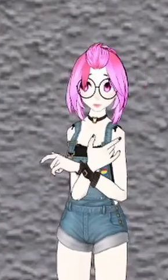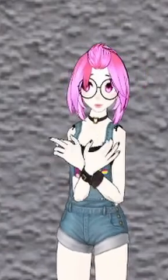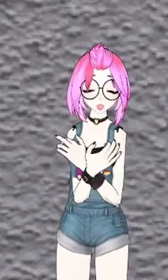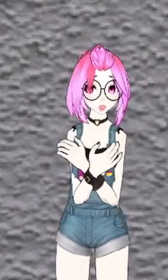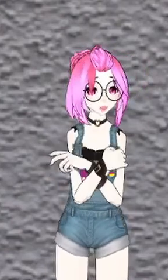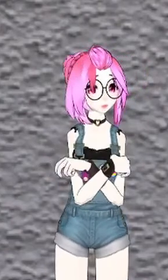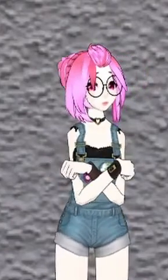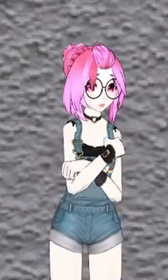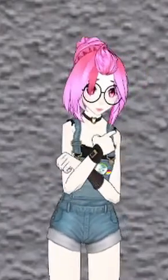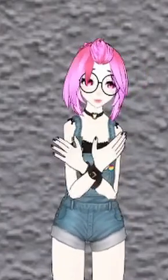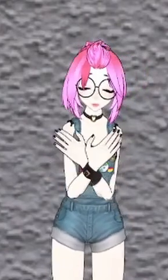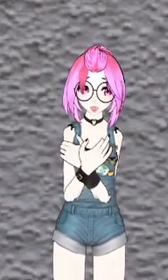I'll wait.